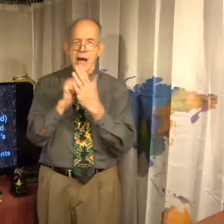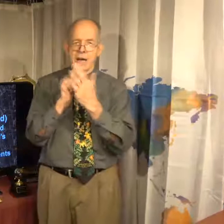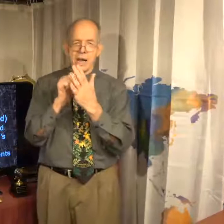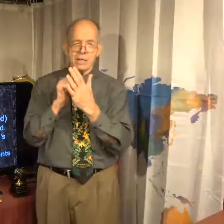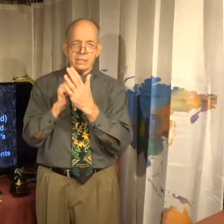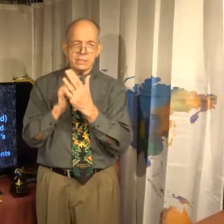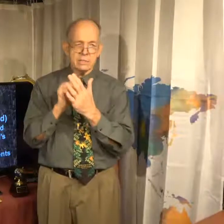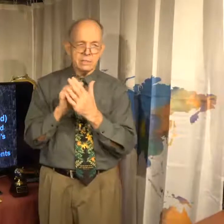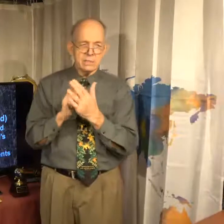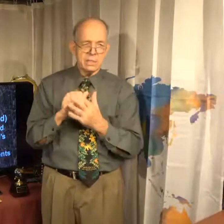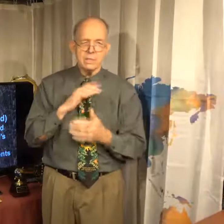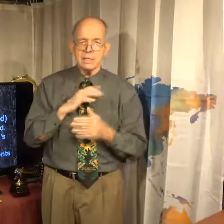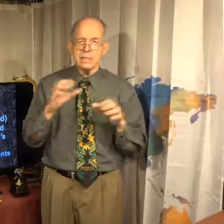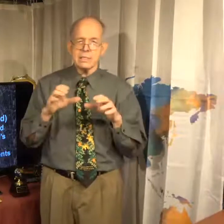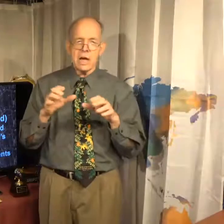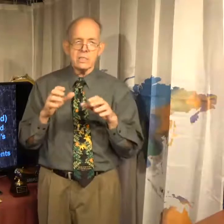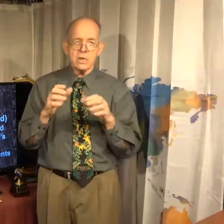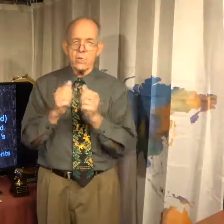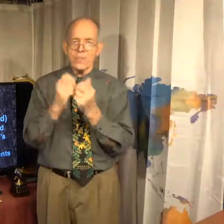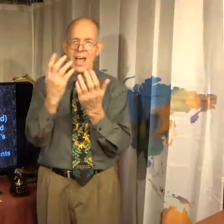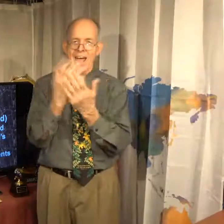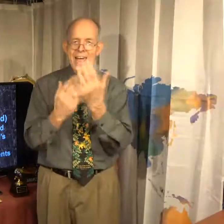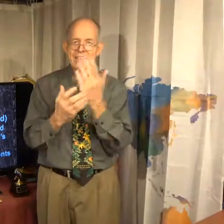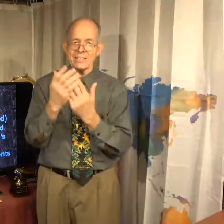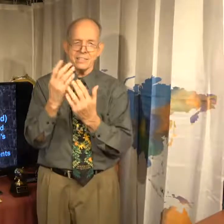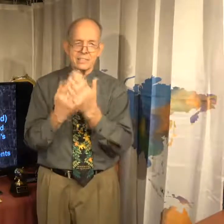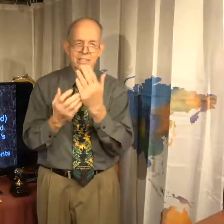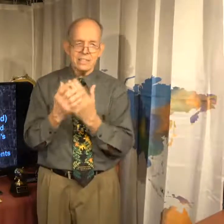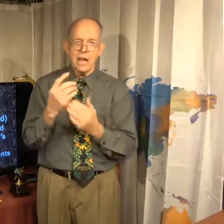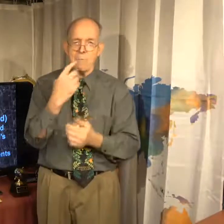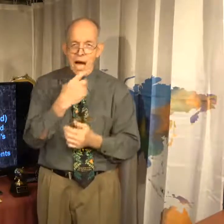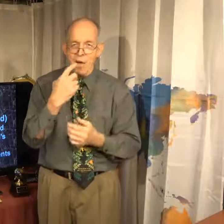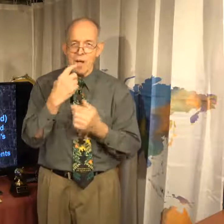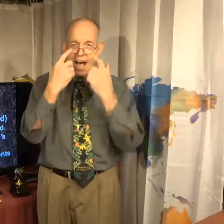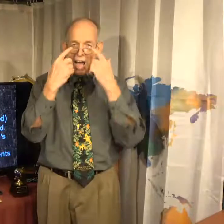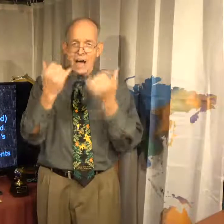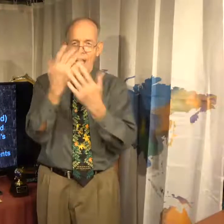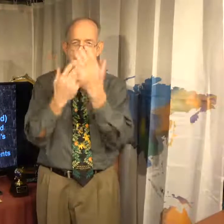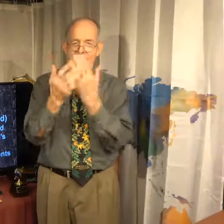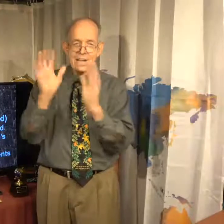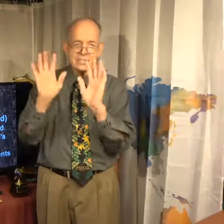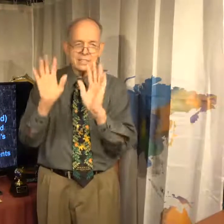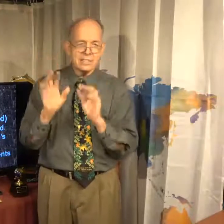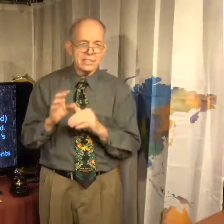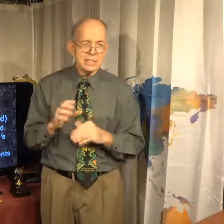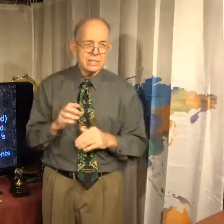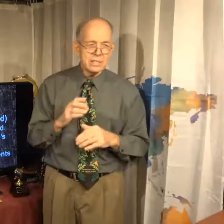Knocking. You check with the hand. Bow and hand.